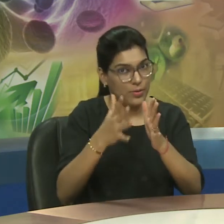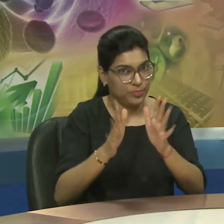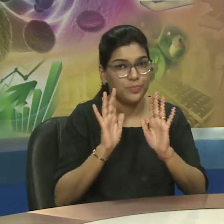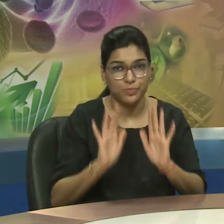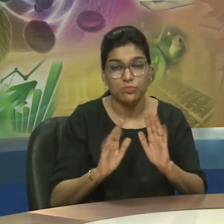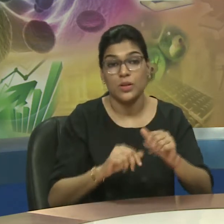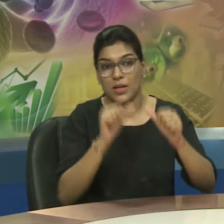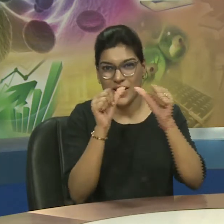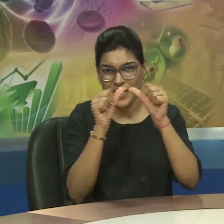Second point is,